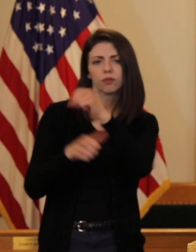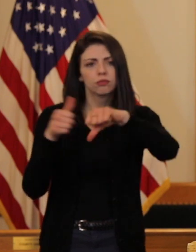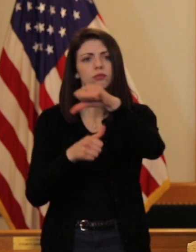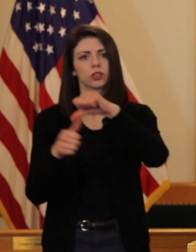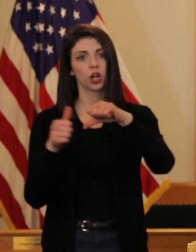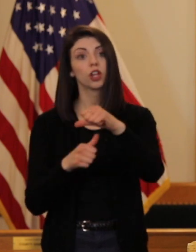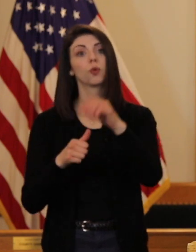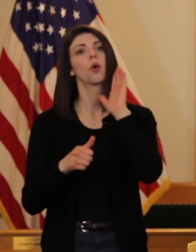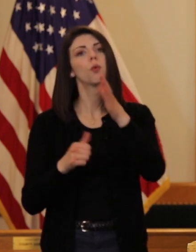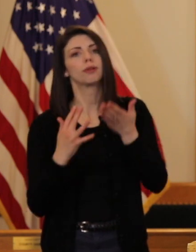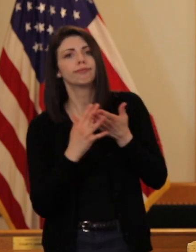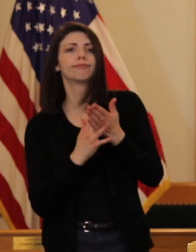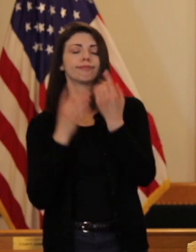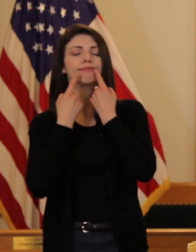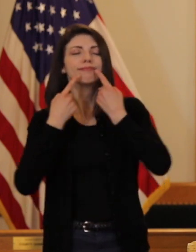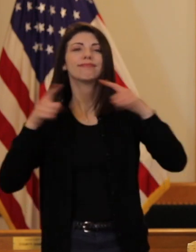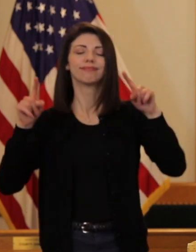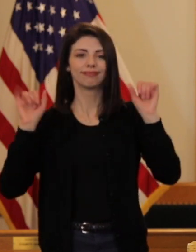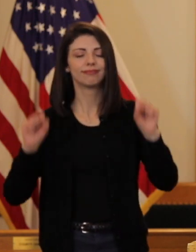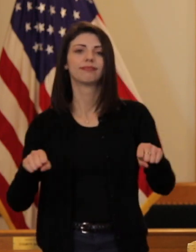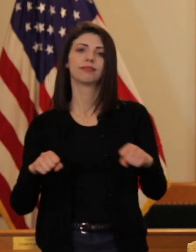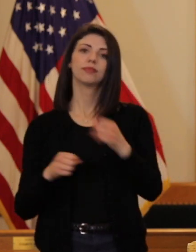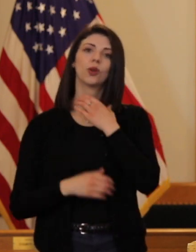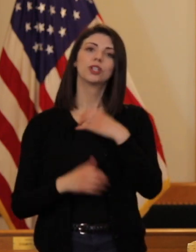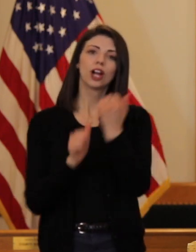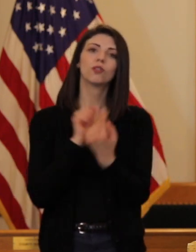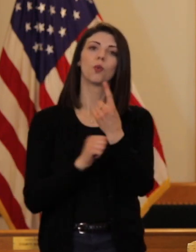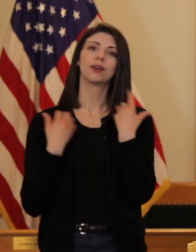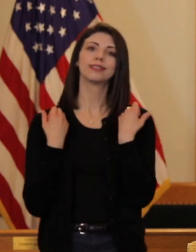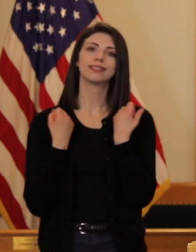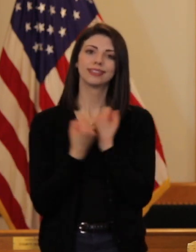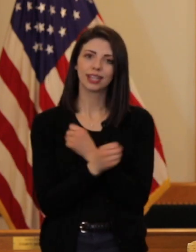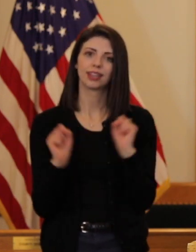We are getting through this together. I wish everyone a safe and healthy weekend.